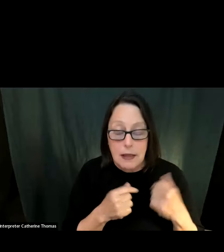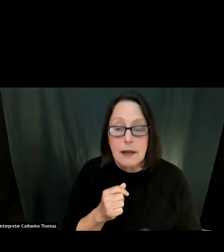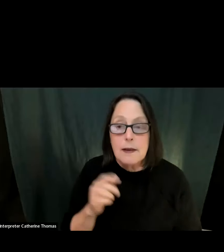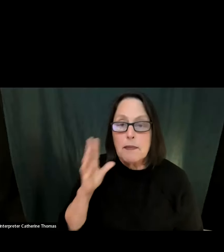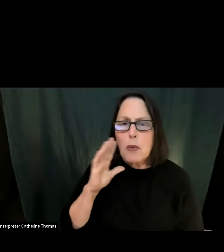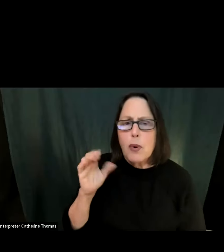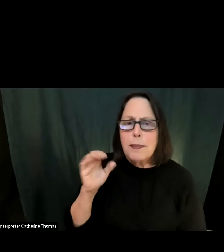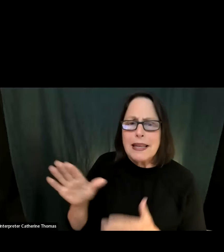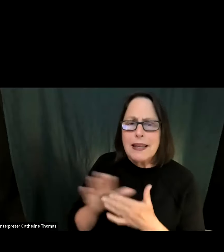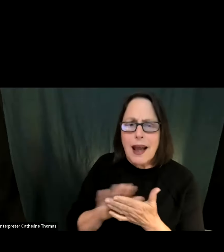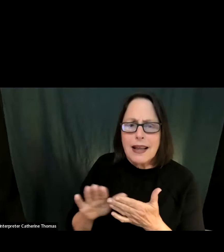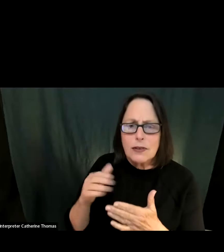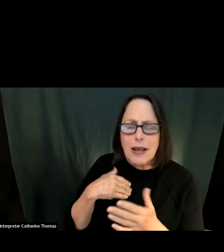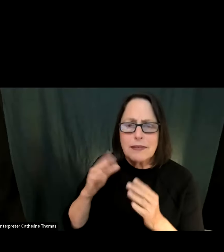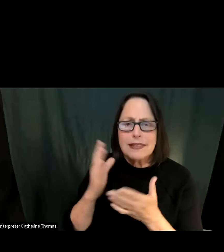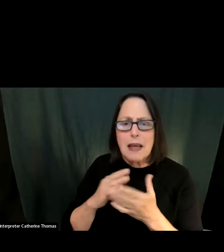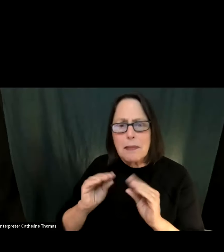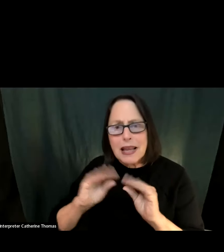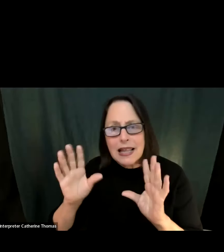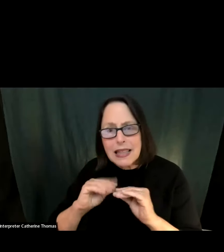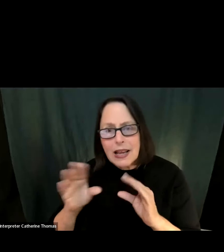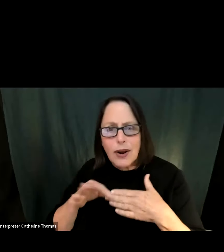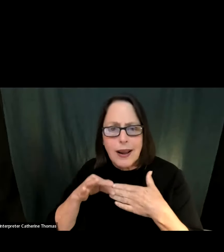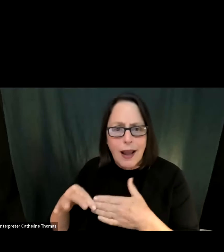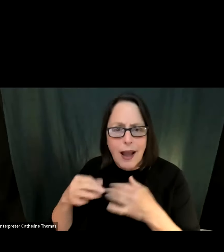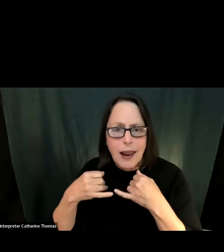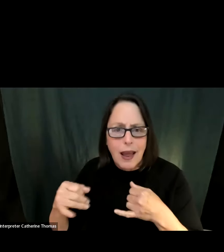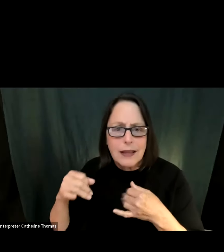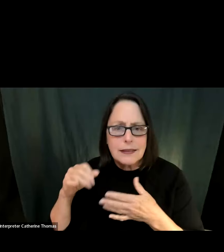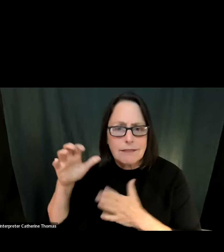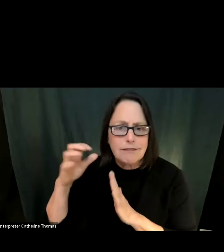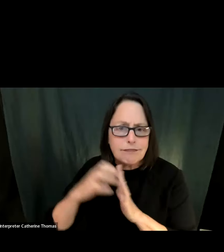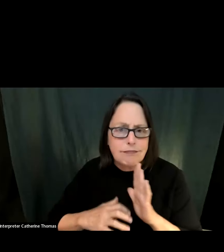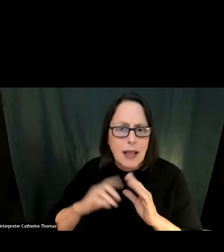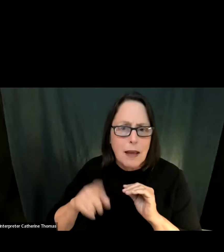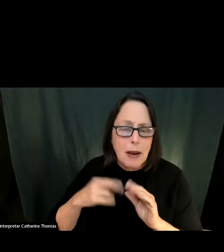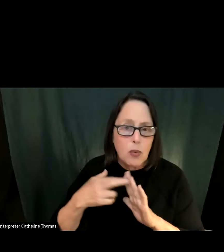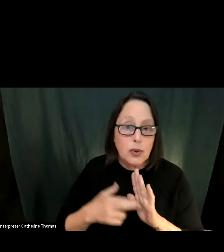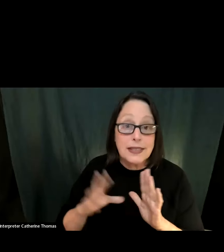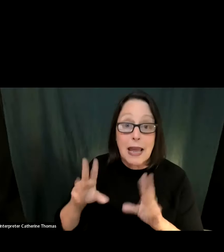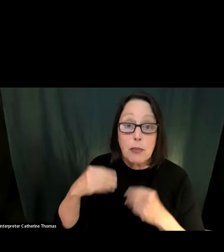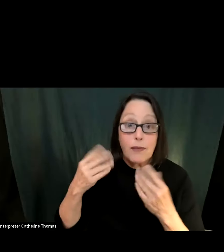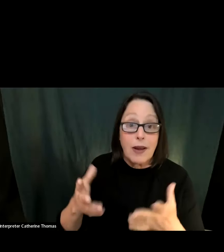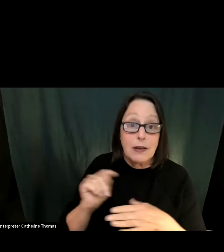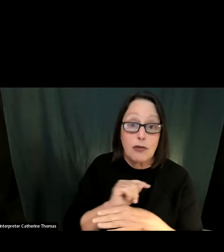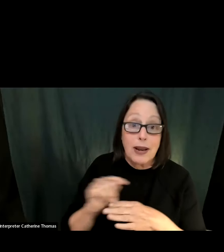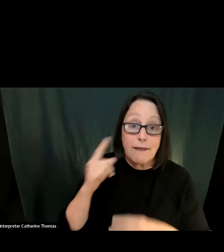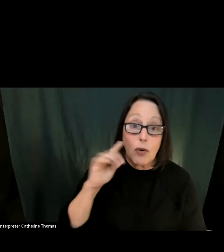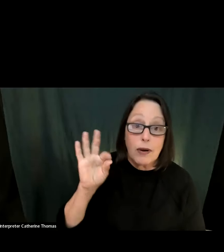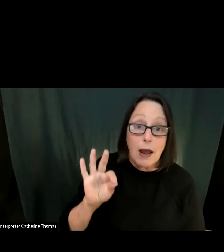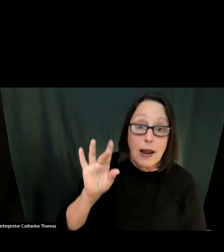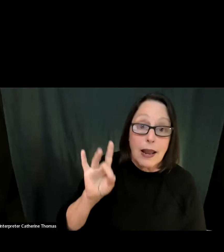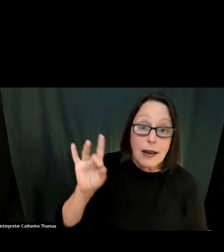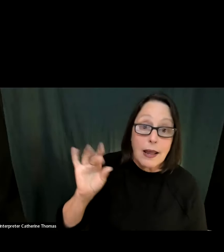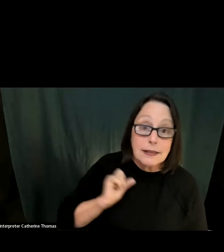clearer guidelines on what the rules are around youth, and provide training to 988 staff